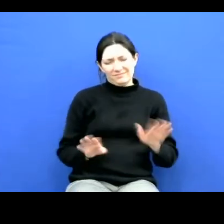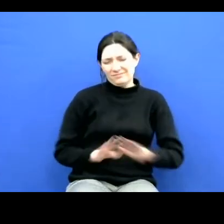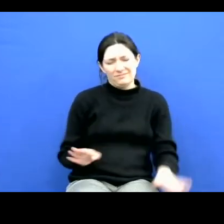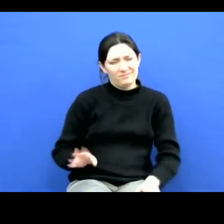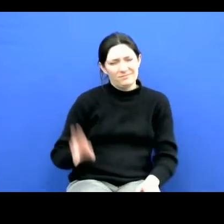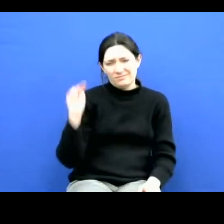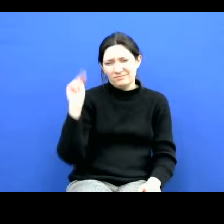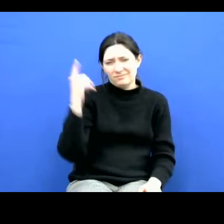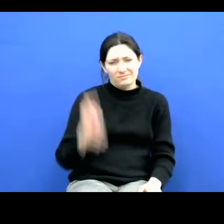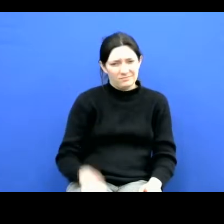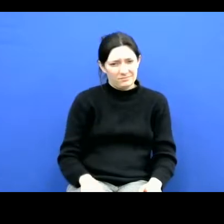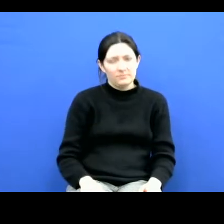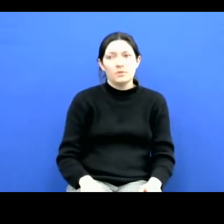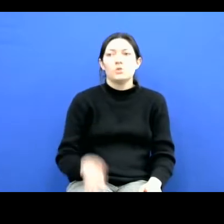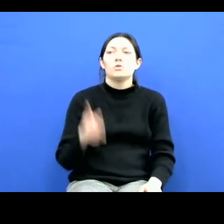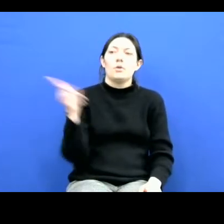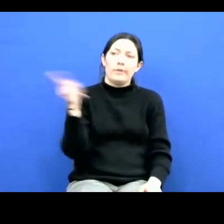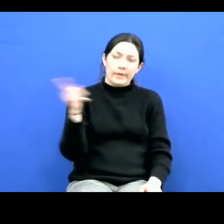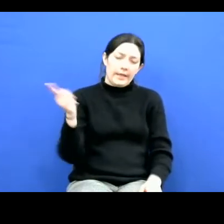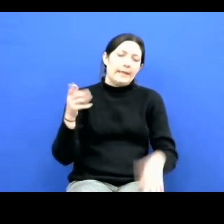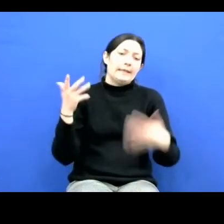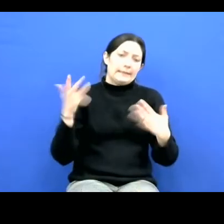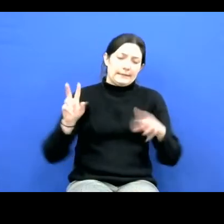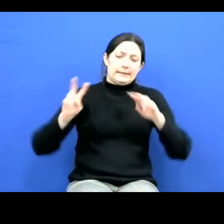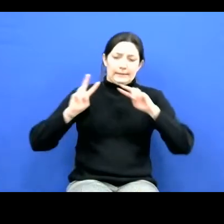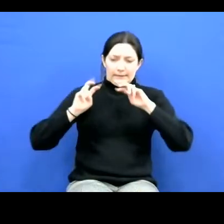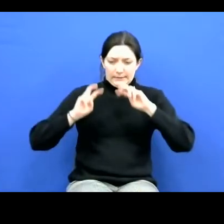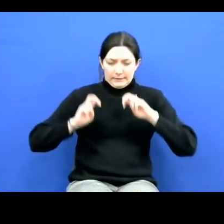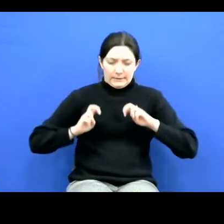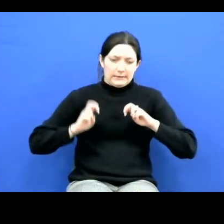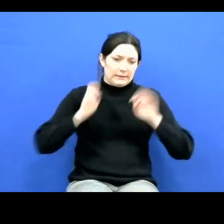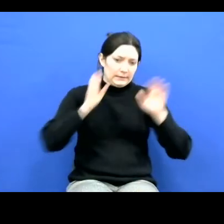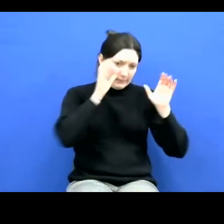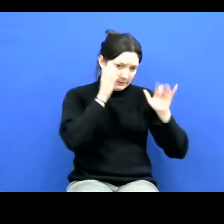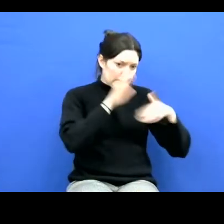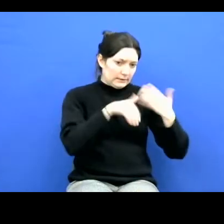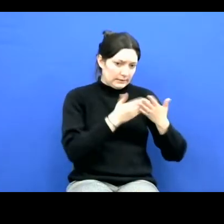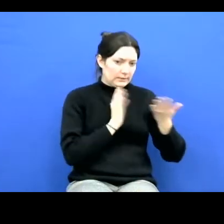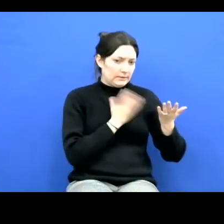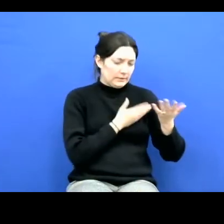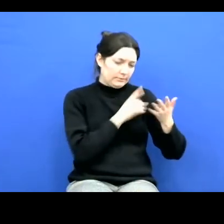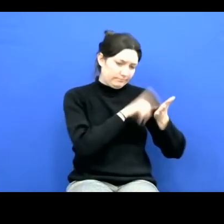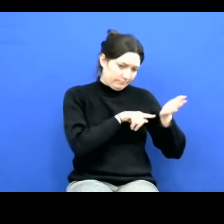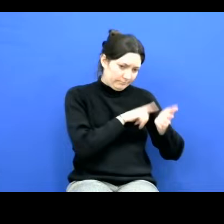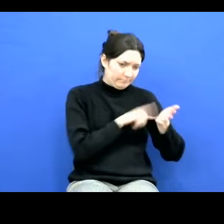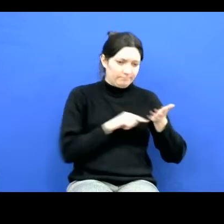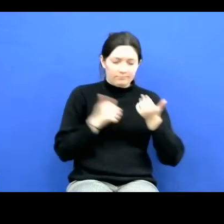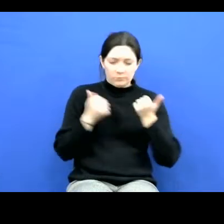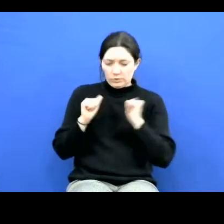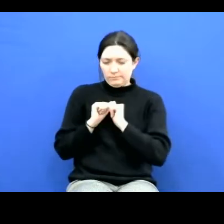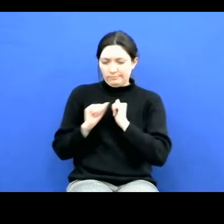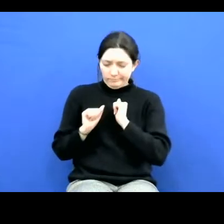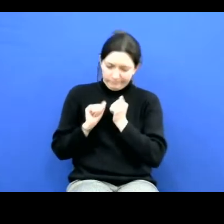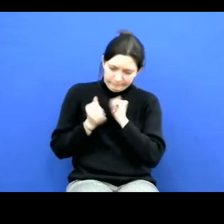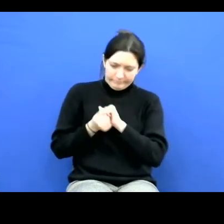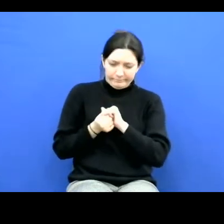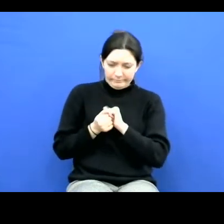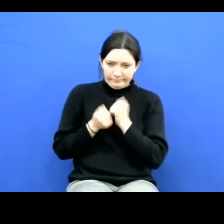gonna fly. So they've come back, they took their time, they listened to all the criticism, and they're trying to make it